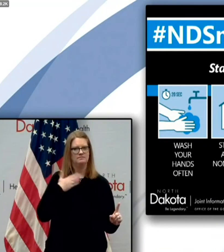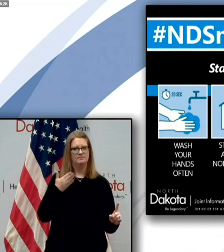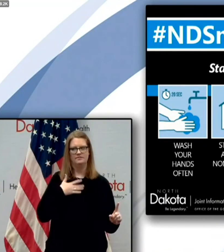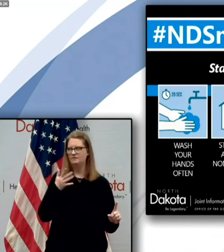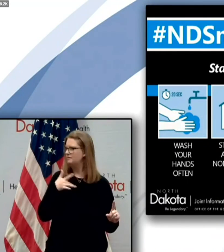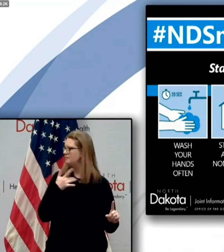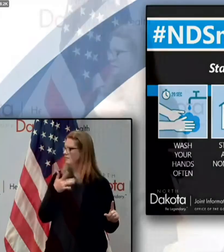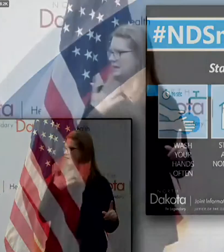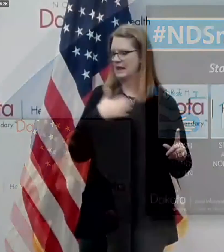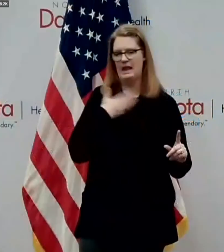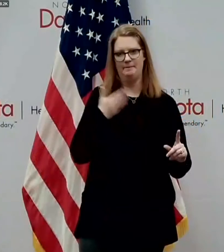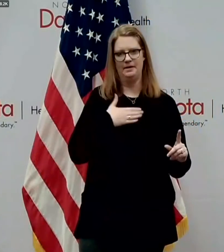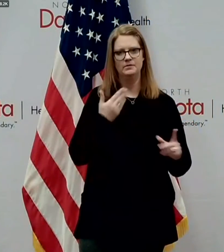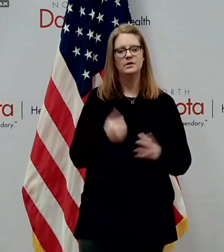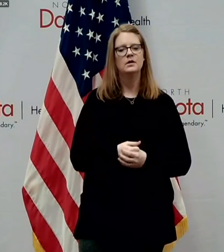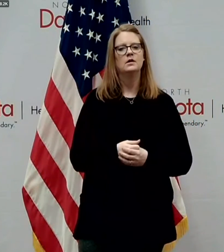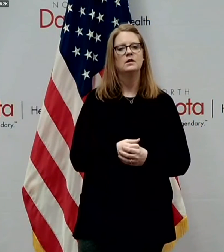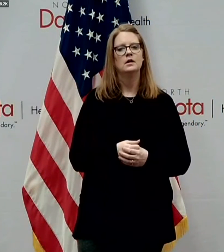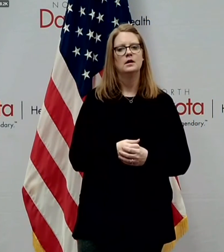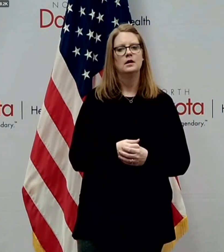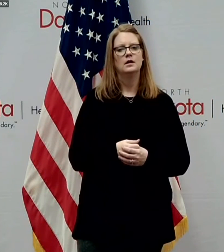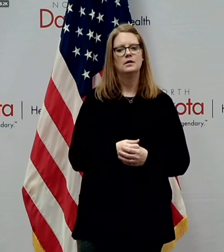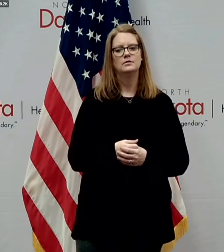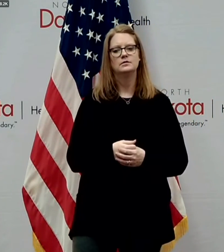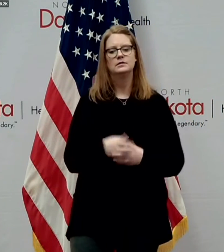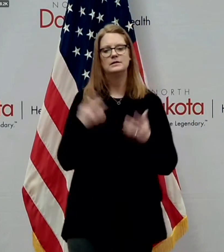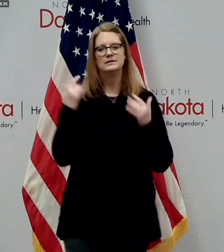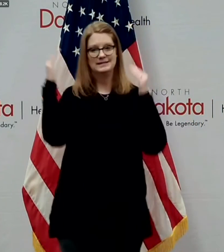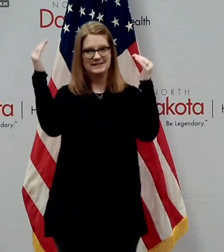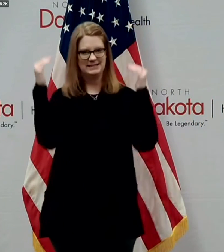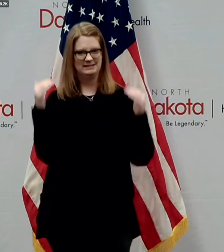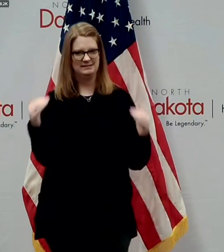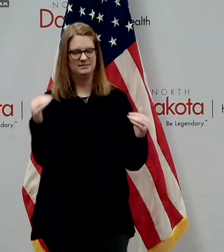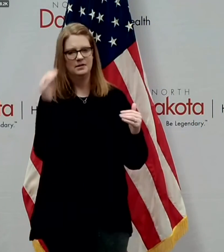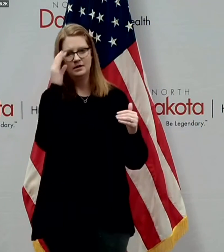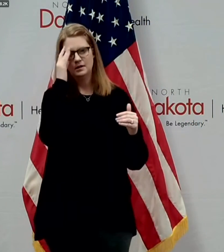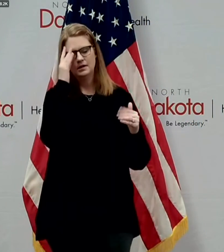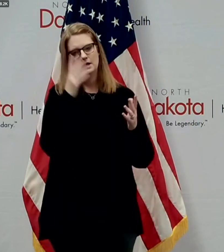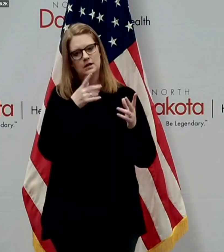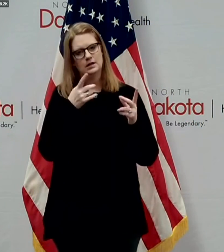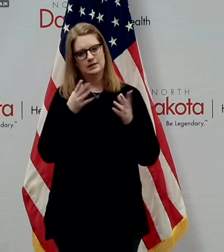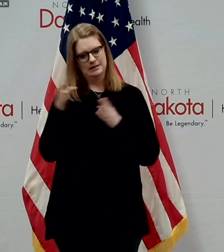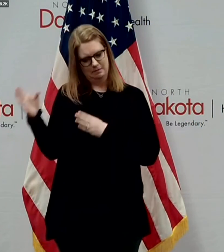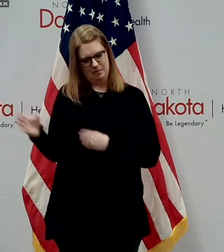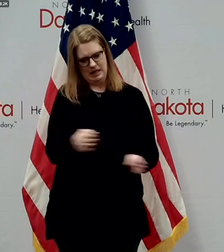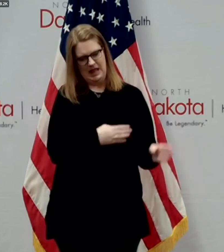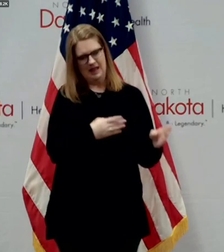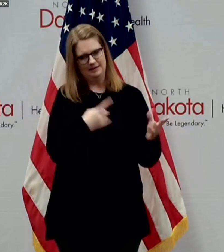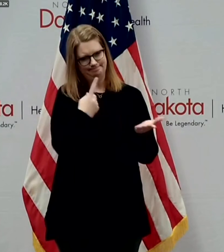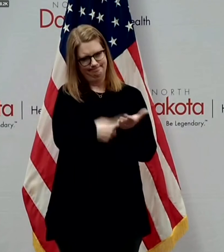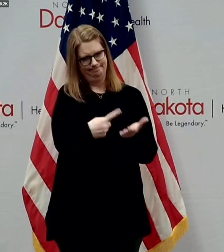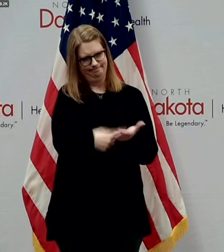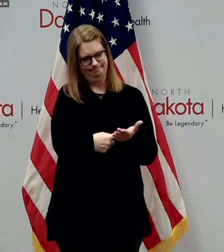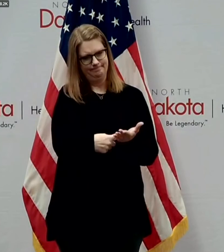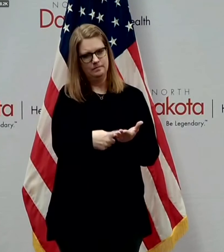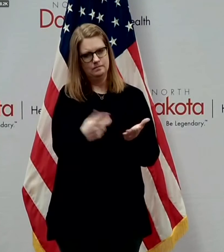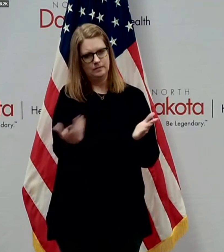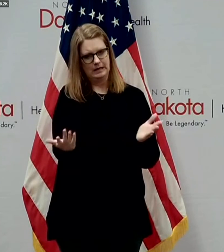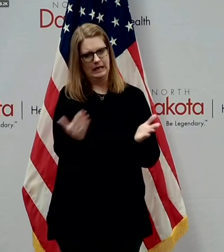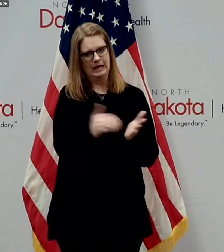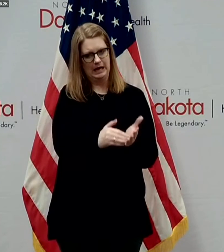taken. The strategy, moving to the next topic, the strategy that we want to talk about and have talked about again